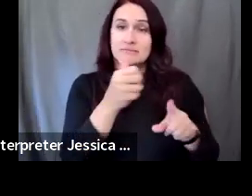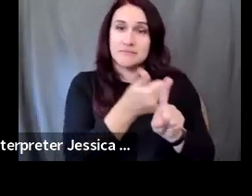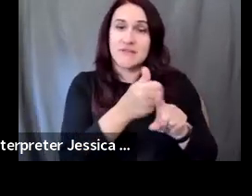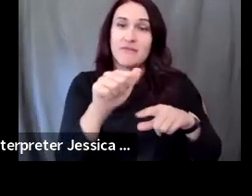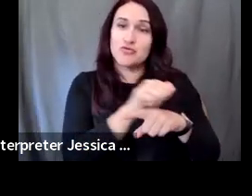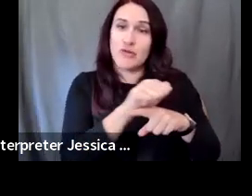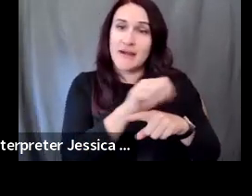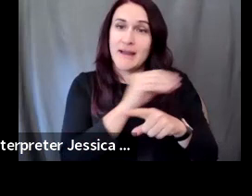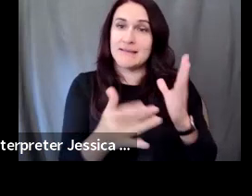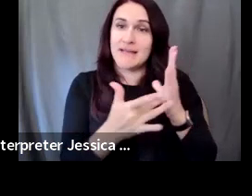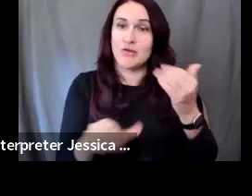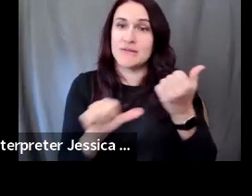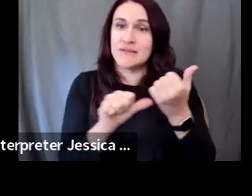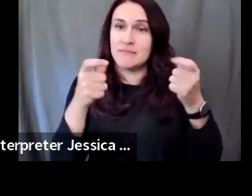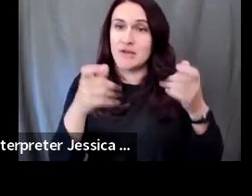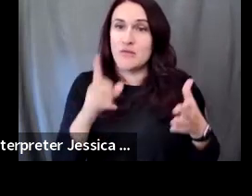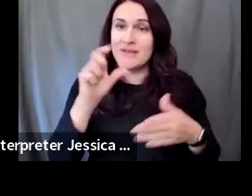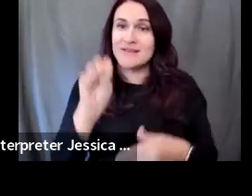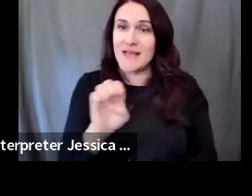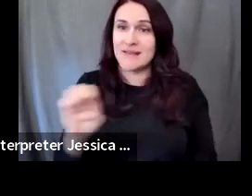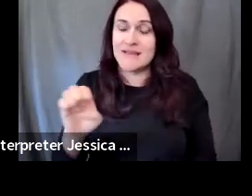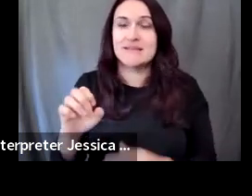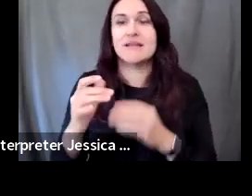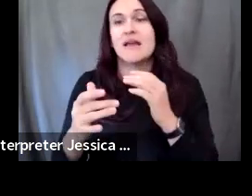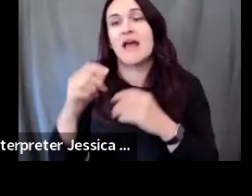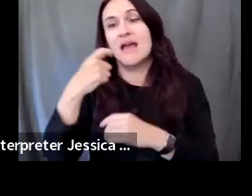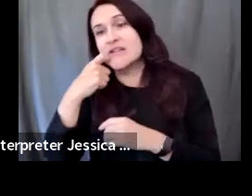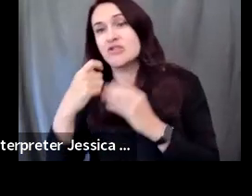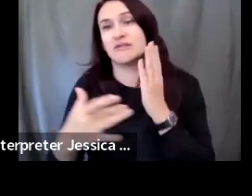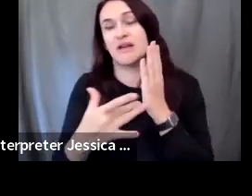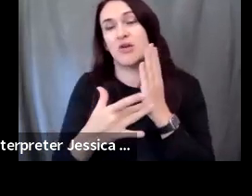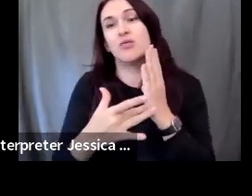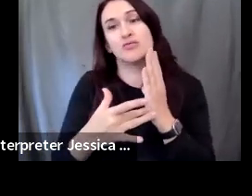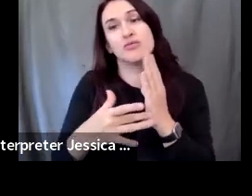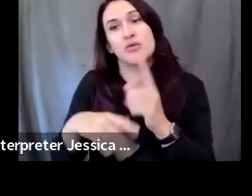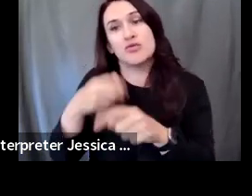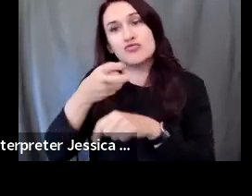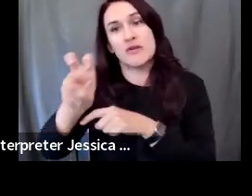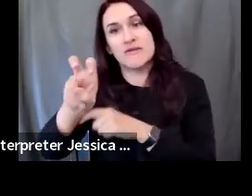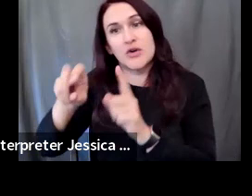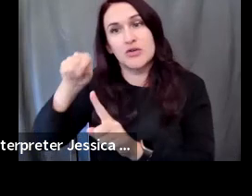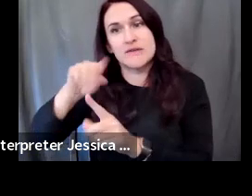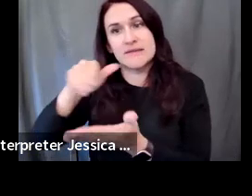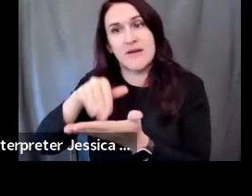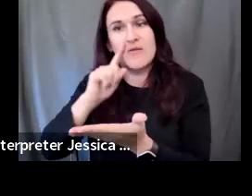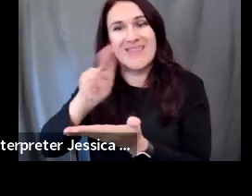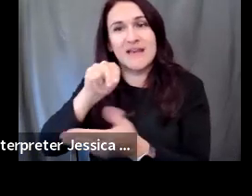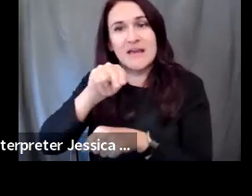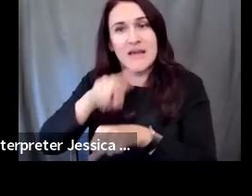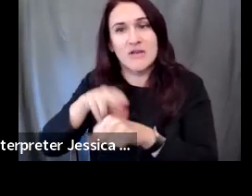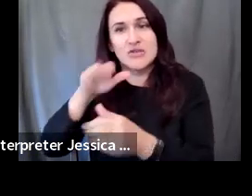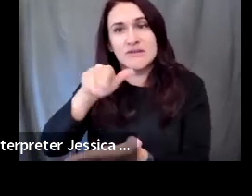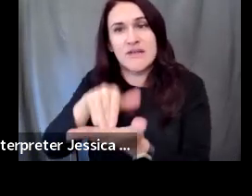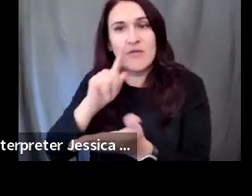Assistant Manager for the Southeast Addiction Technology Transfer Center, located at the National Center for